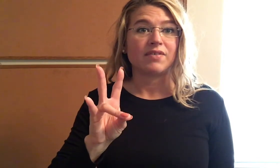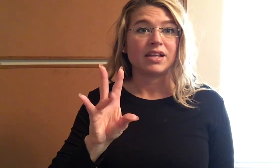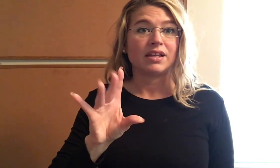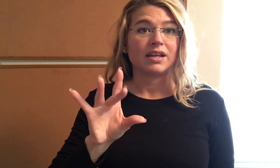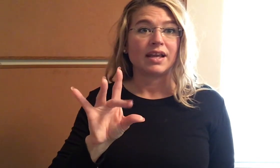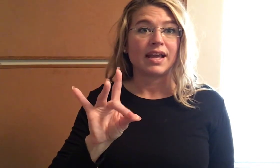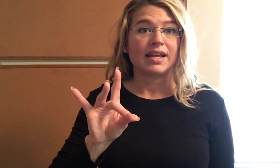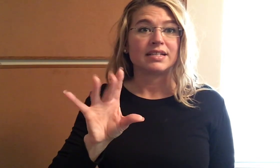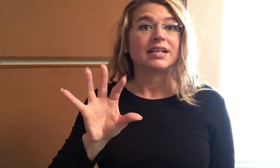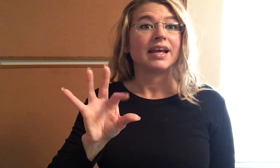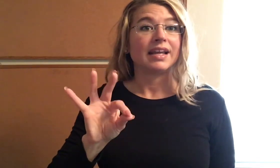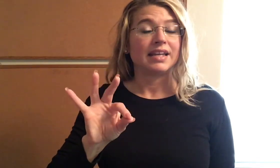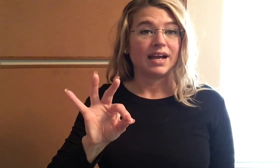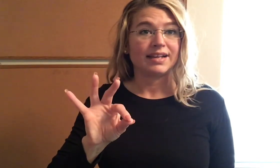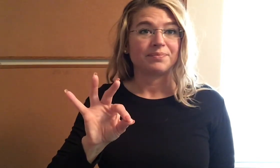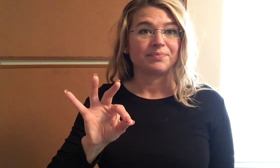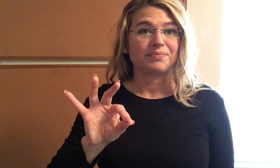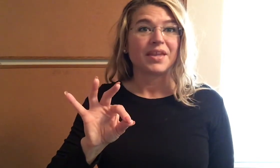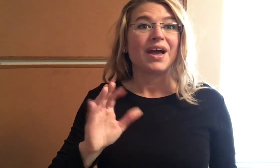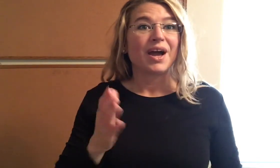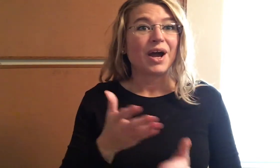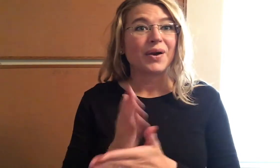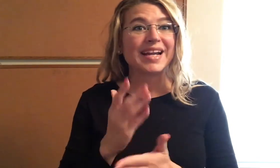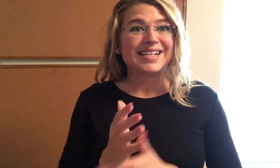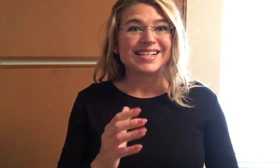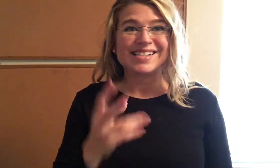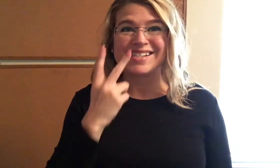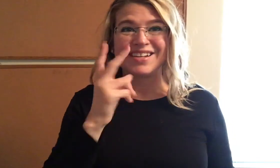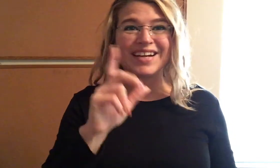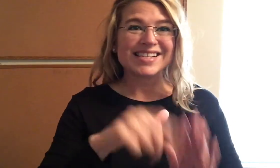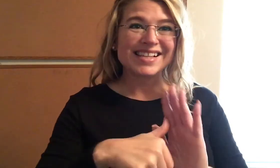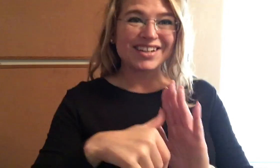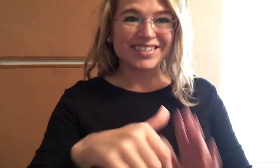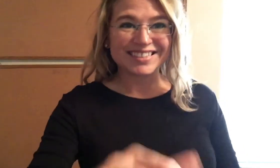7, 8, and 9. All right, see you guys later.